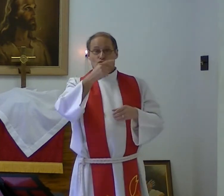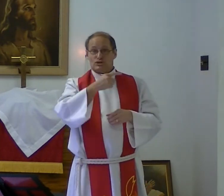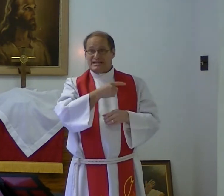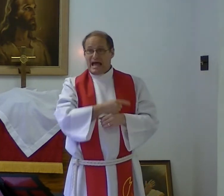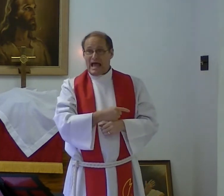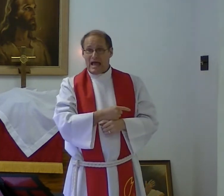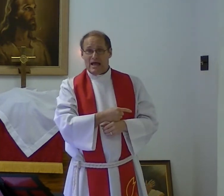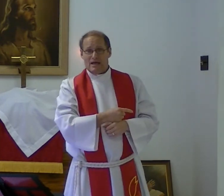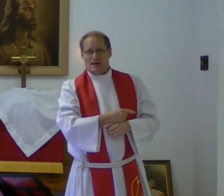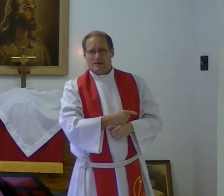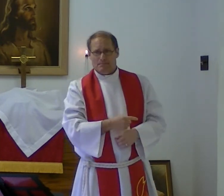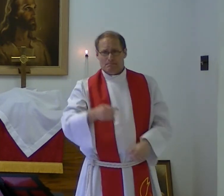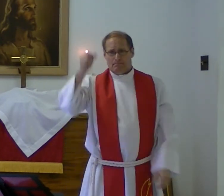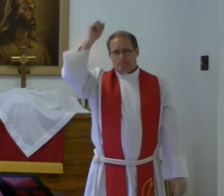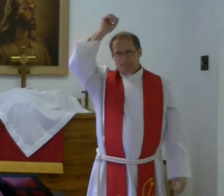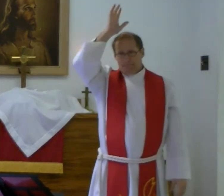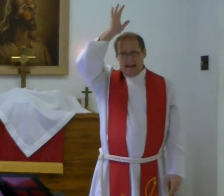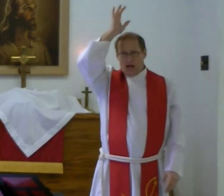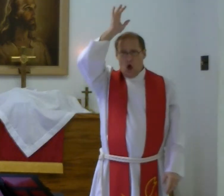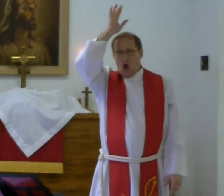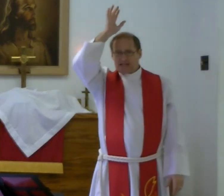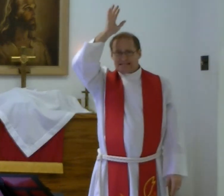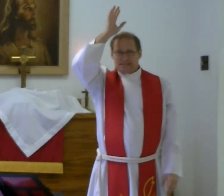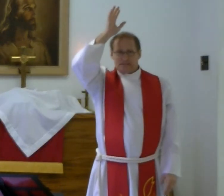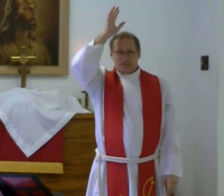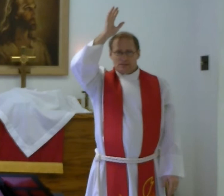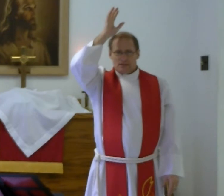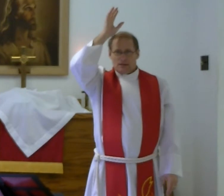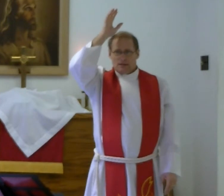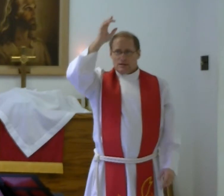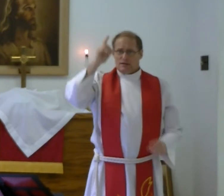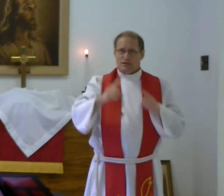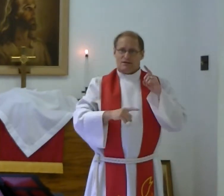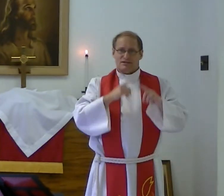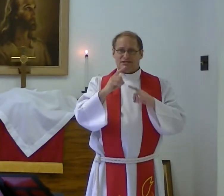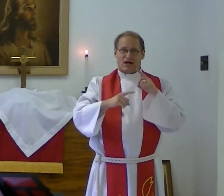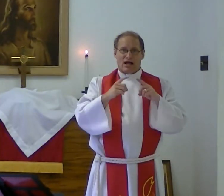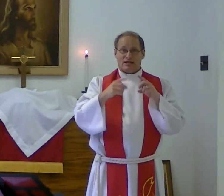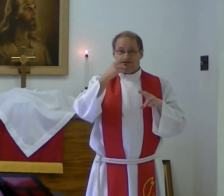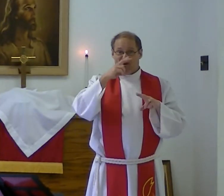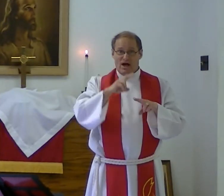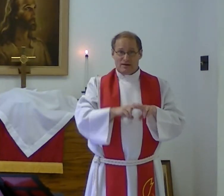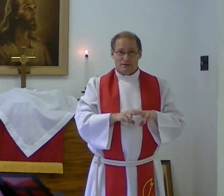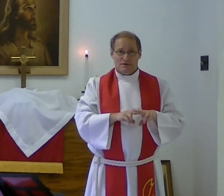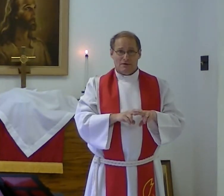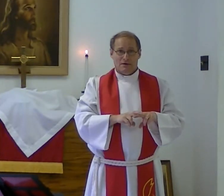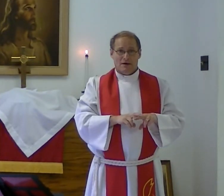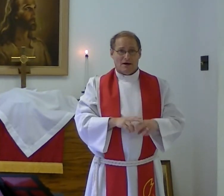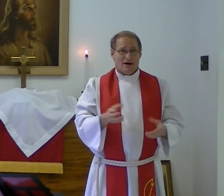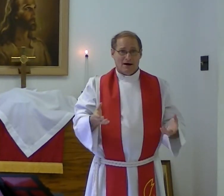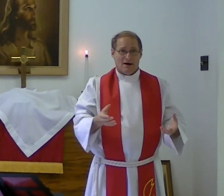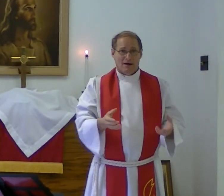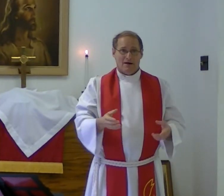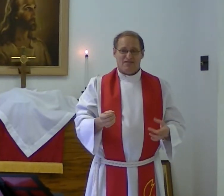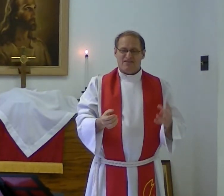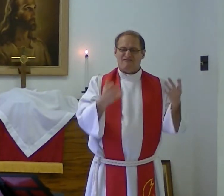Today, Pentecost, the sign is fun, the